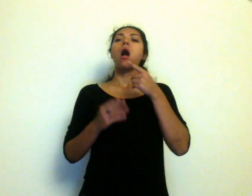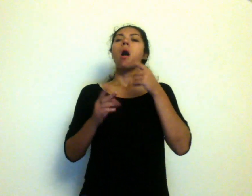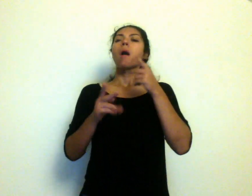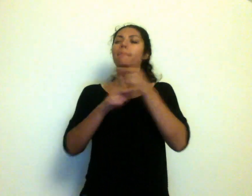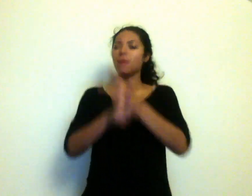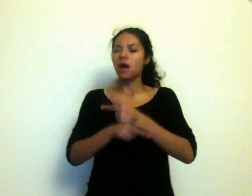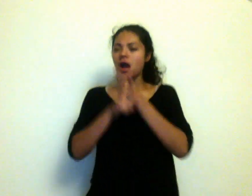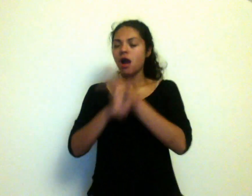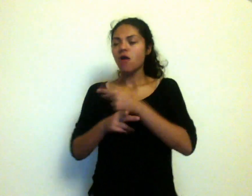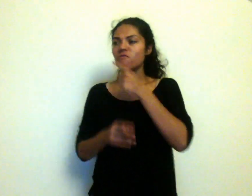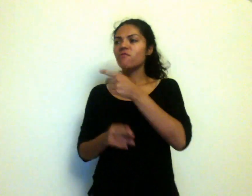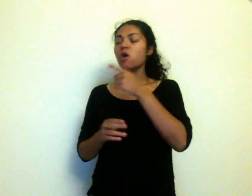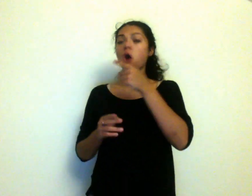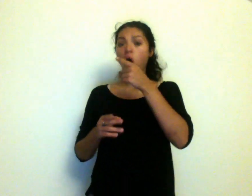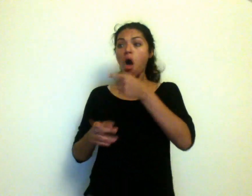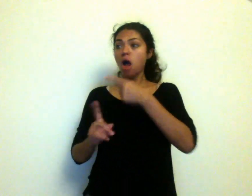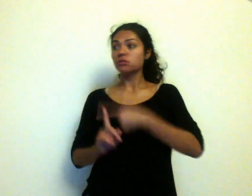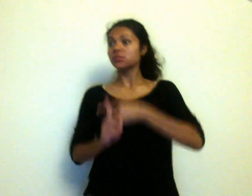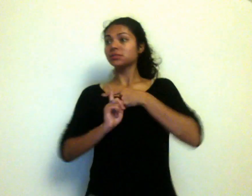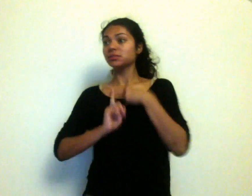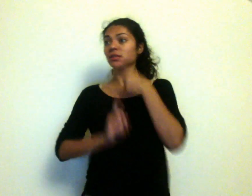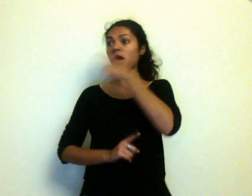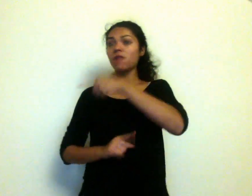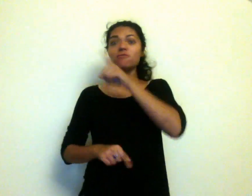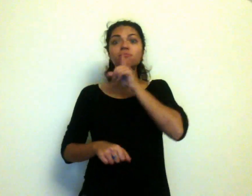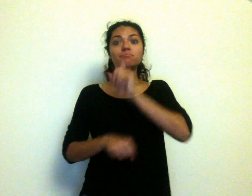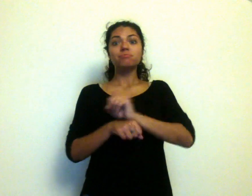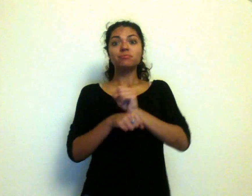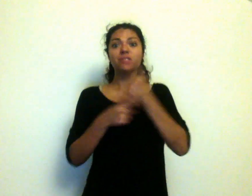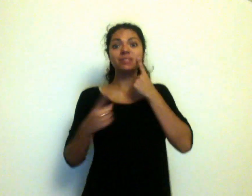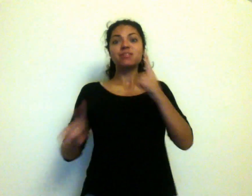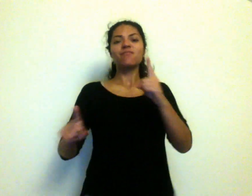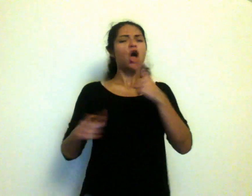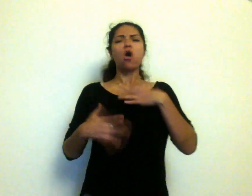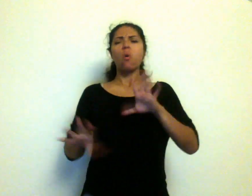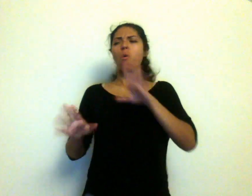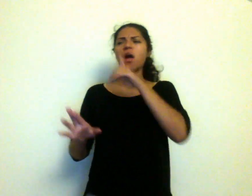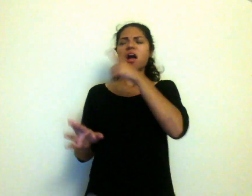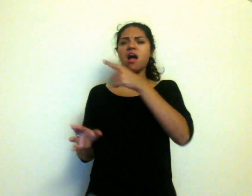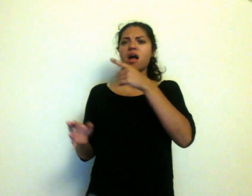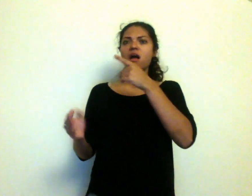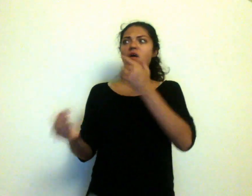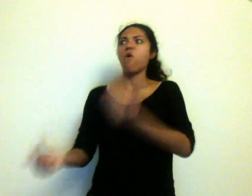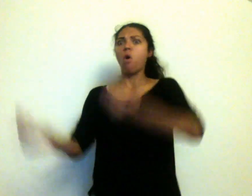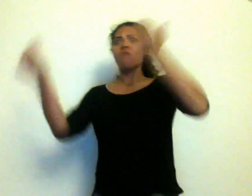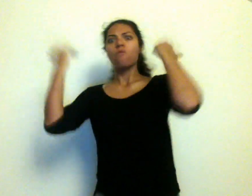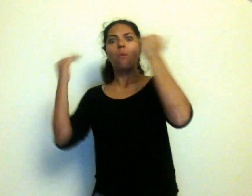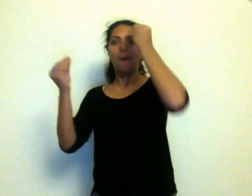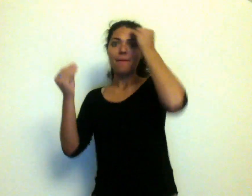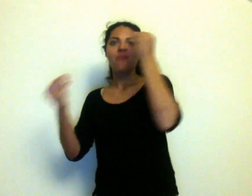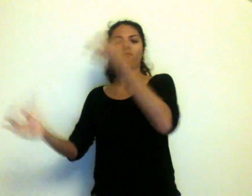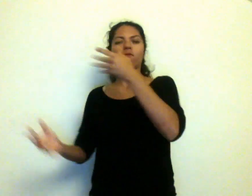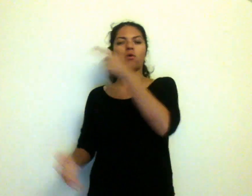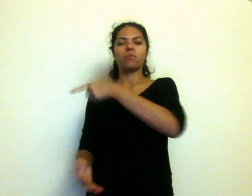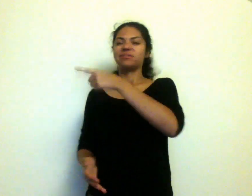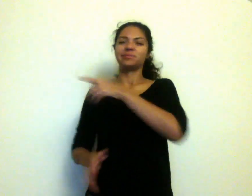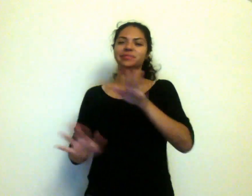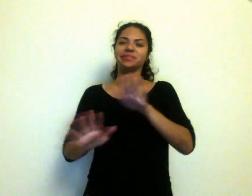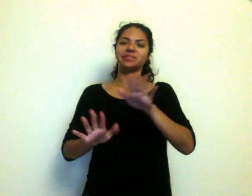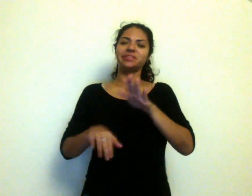If you look at 2 Kings 5, when Naaman believed in Yahweh, and Naaman the Syrian, and he looked at Elisha and he said,